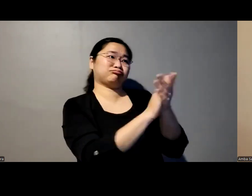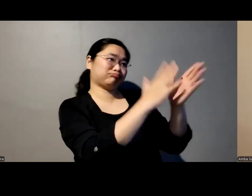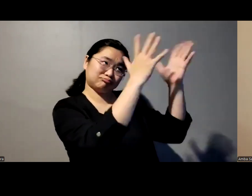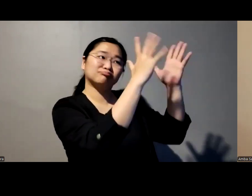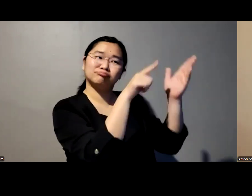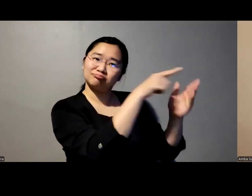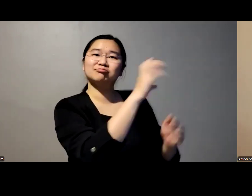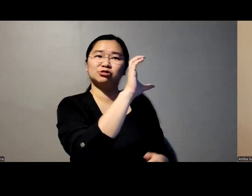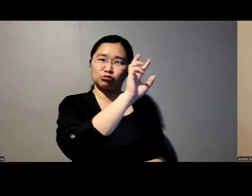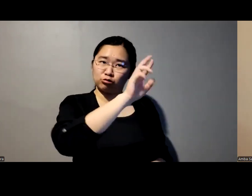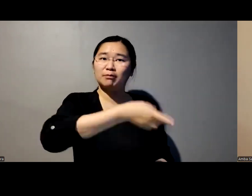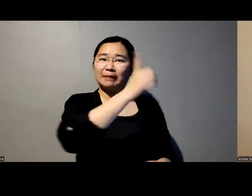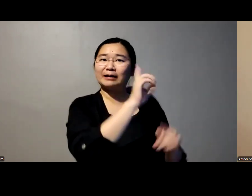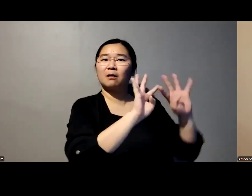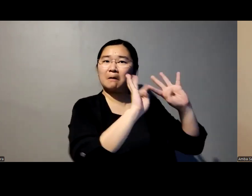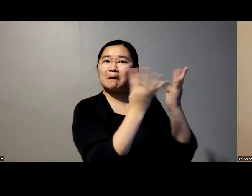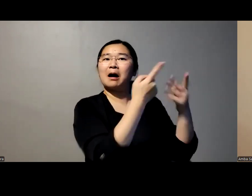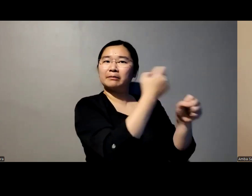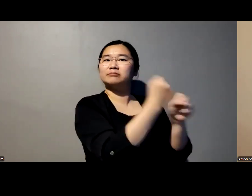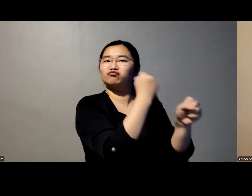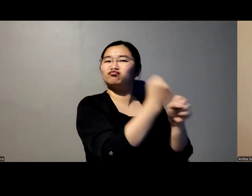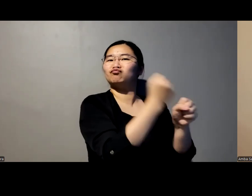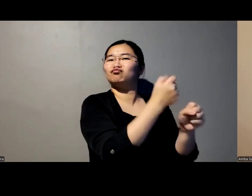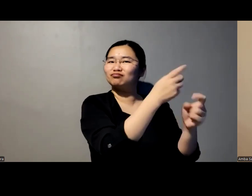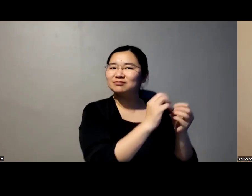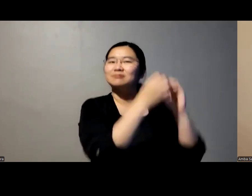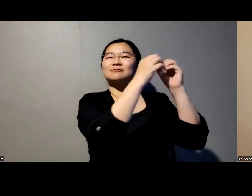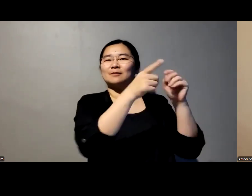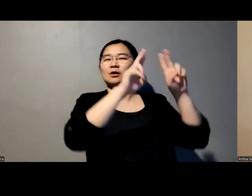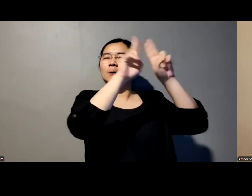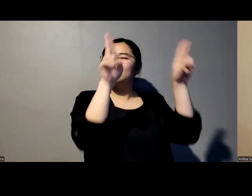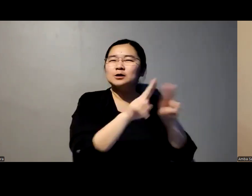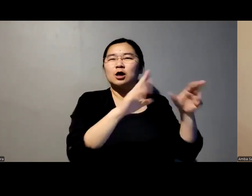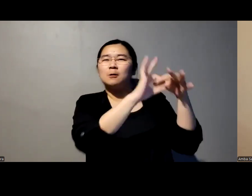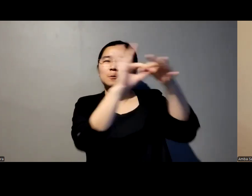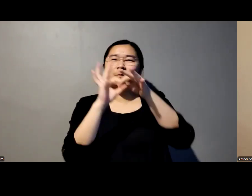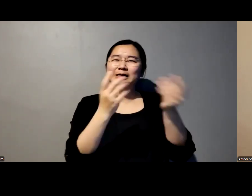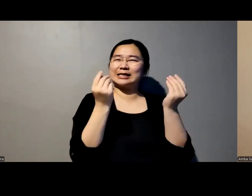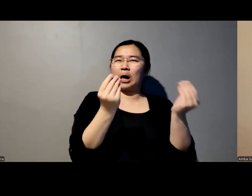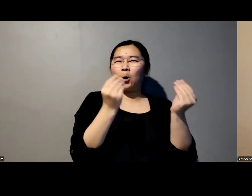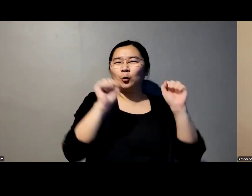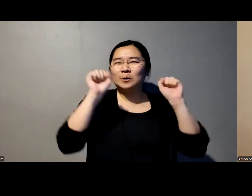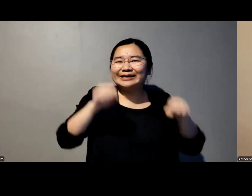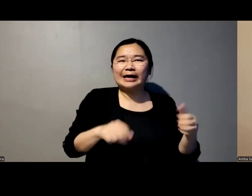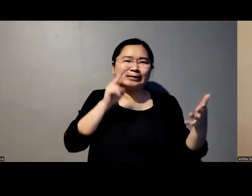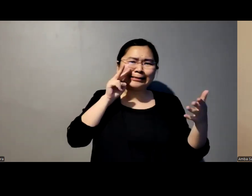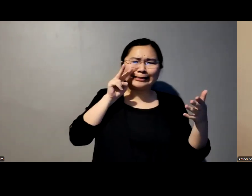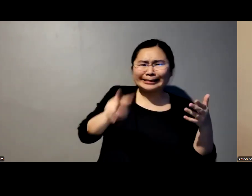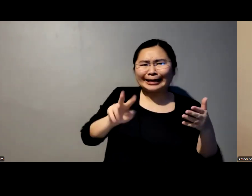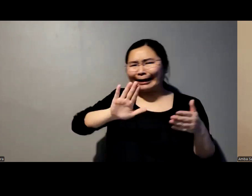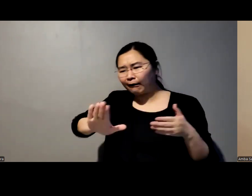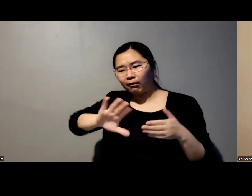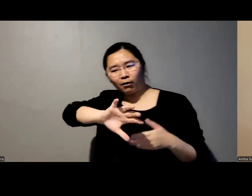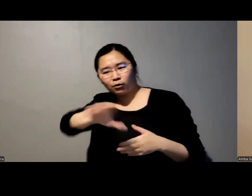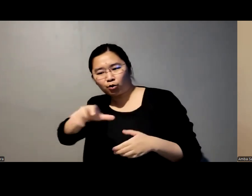of interventions of involving international cooperation, but also looking at the role